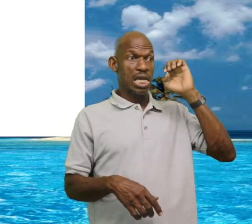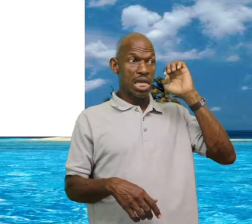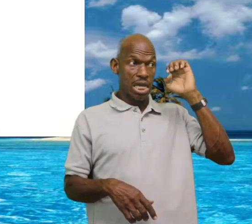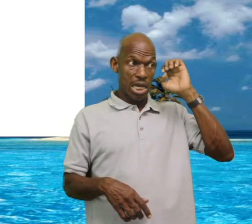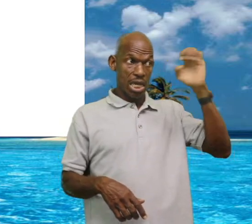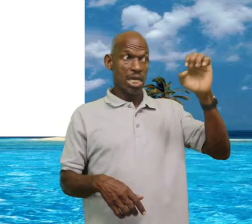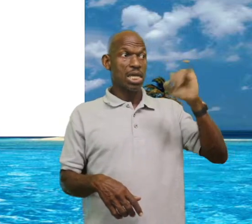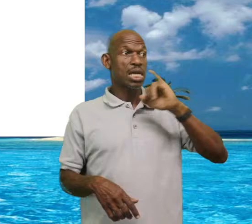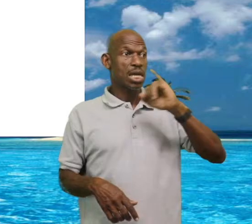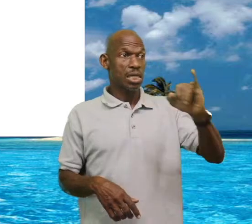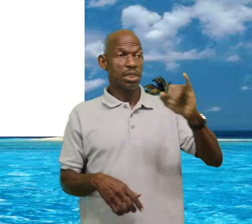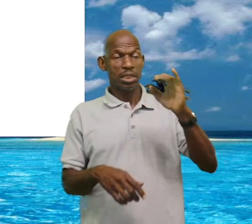put and,